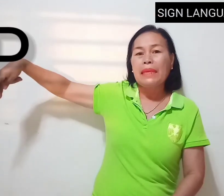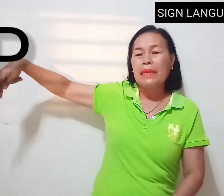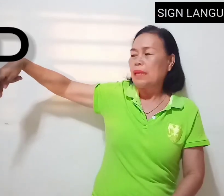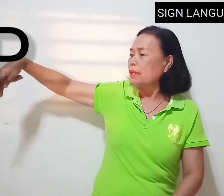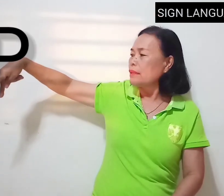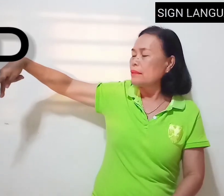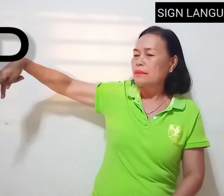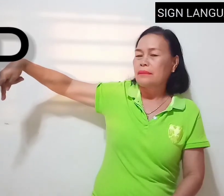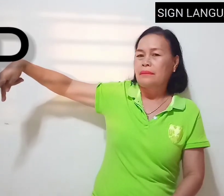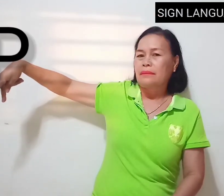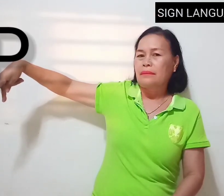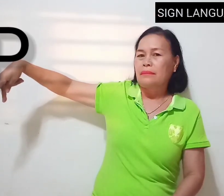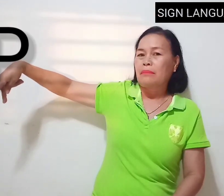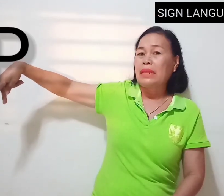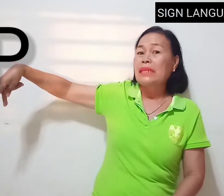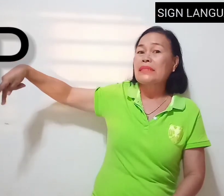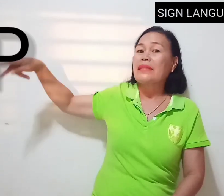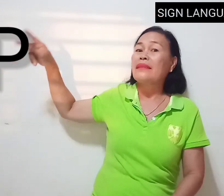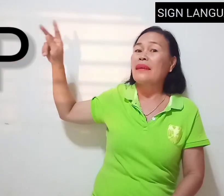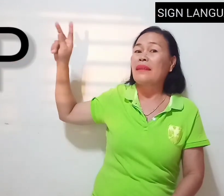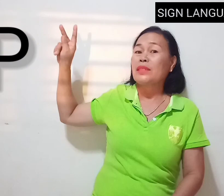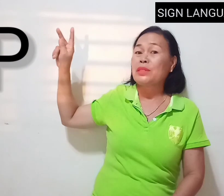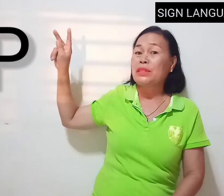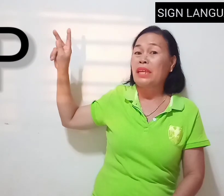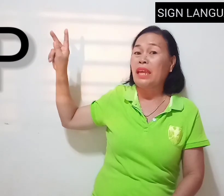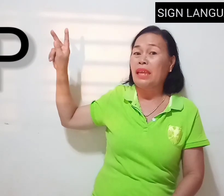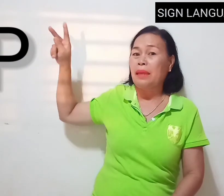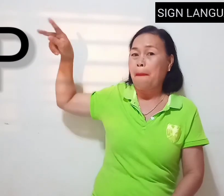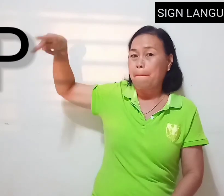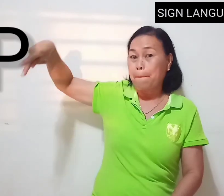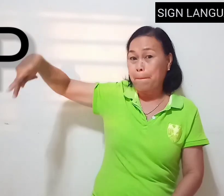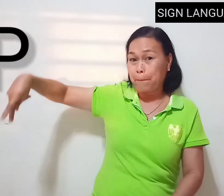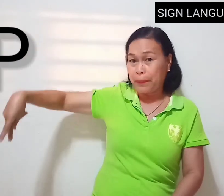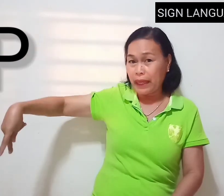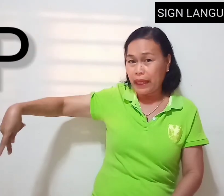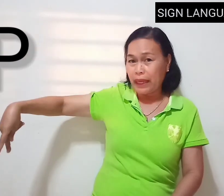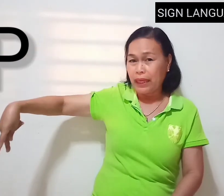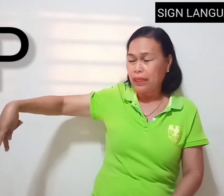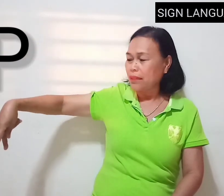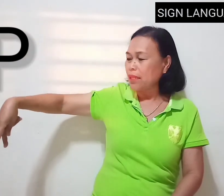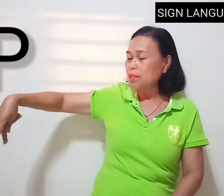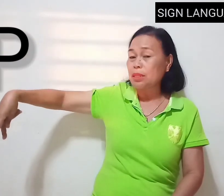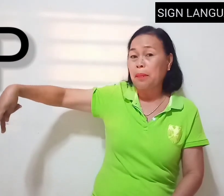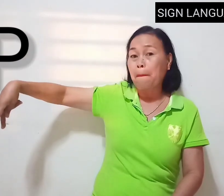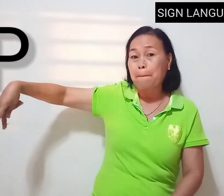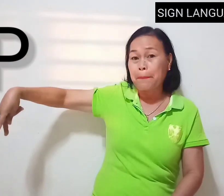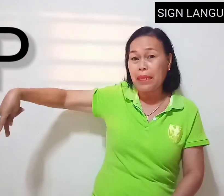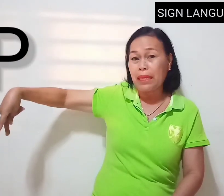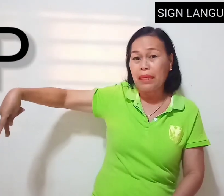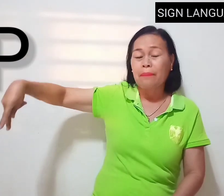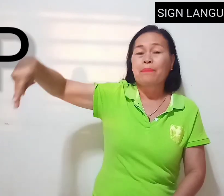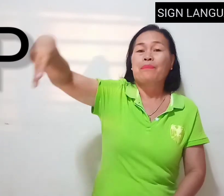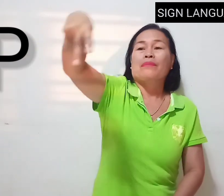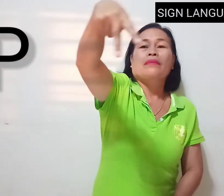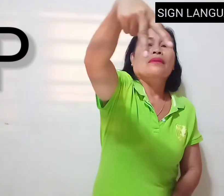P. Baliktad ng letter K. P. Letter P.